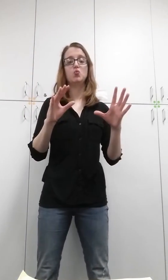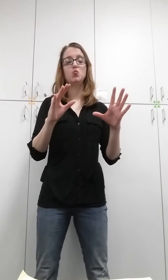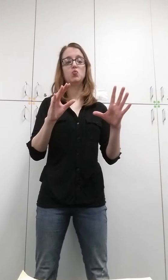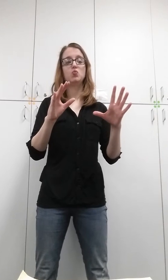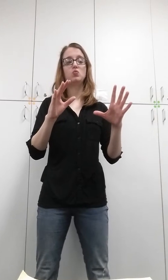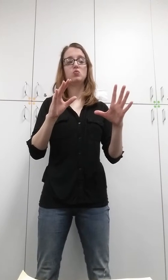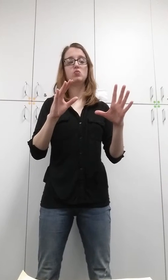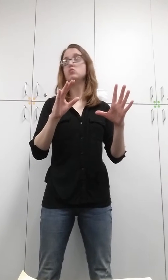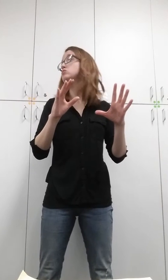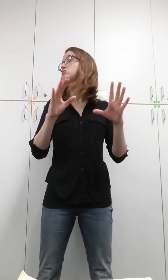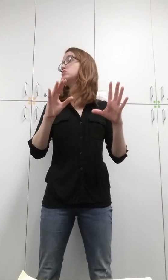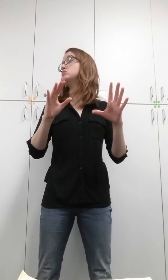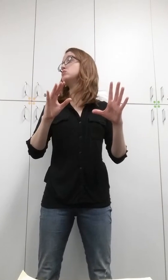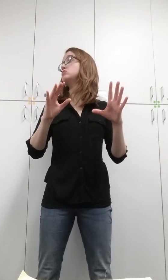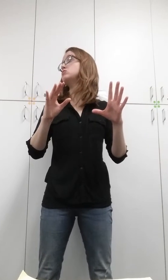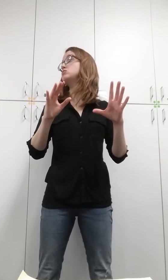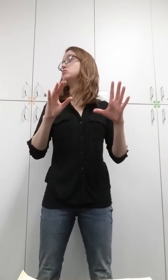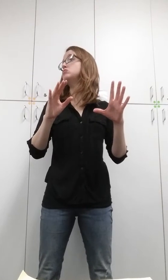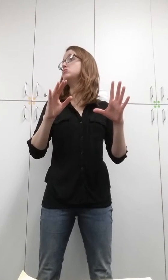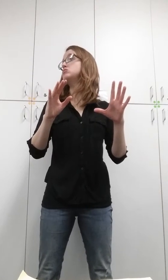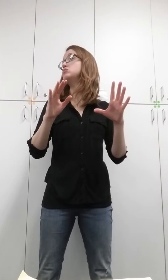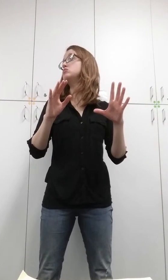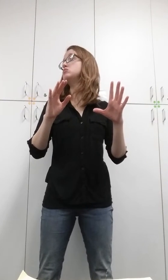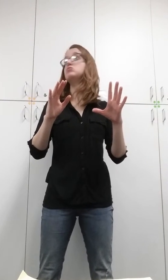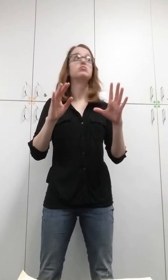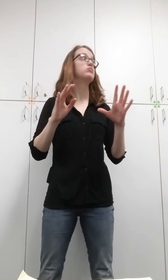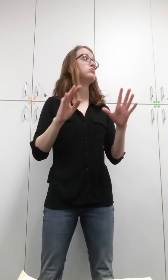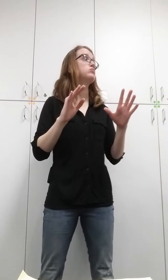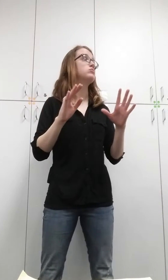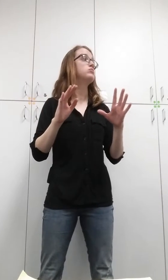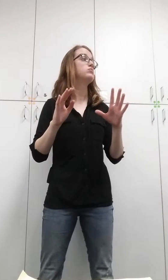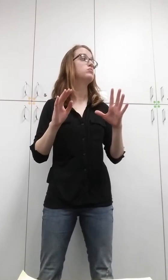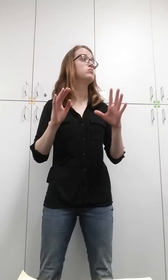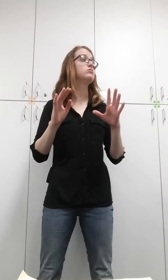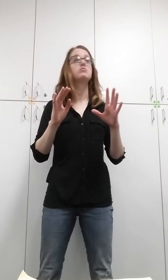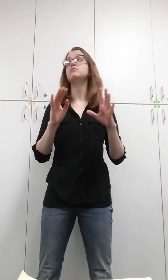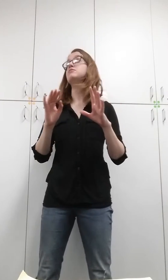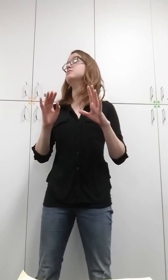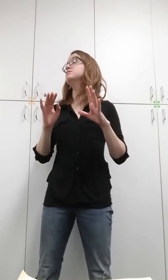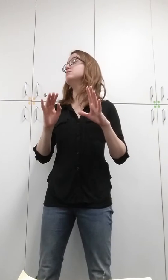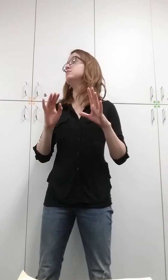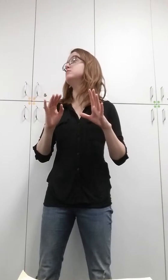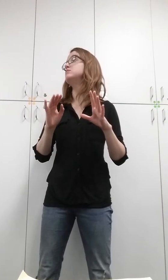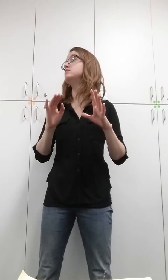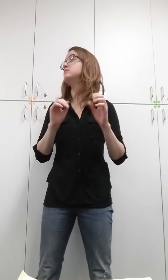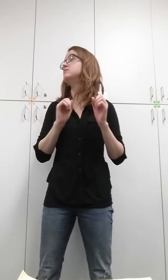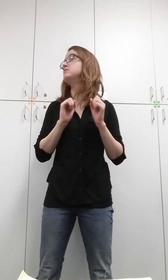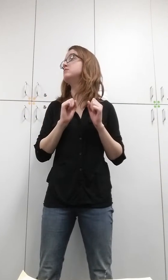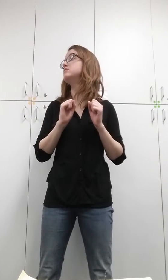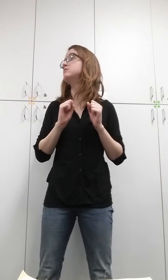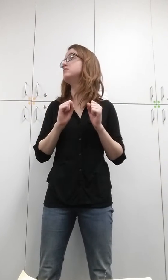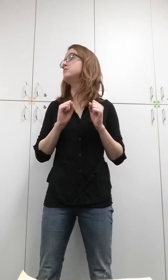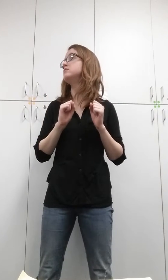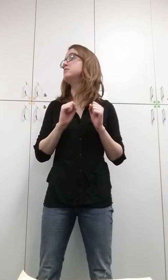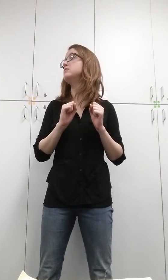What did somebody just say over there? Did I hear an SH? I'm sorry, I word? thought I lost my wallet. That was me. Okay, but you said the SH? I did. Because that's the example that I was going to